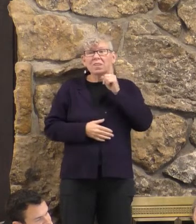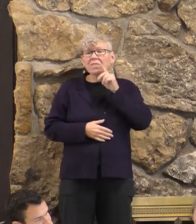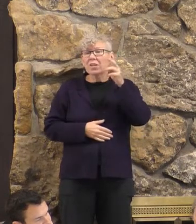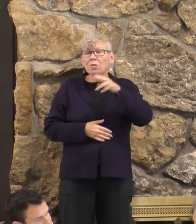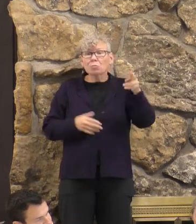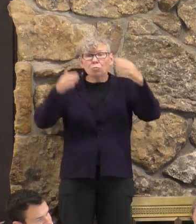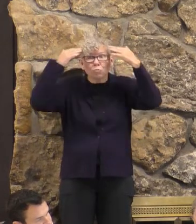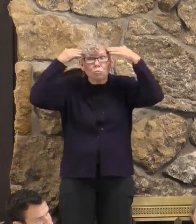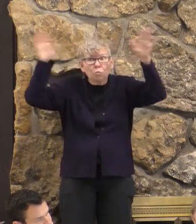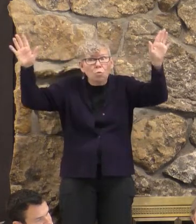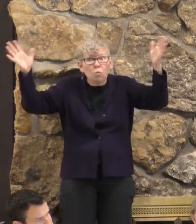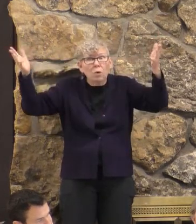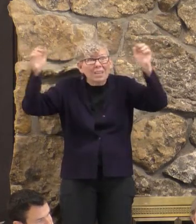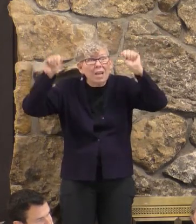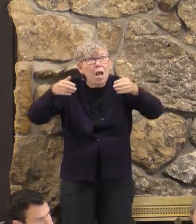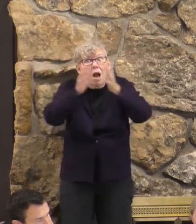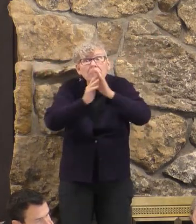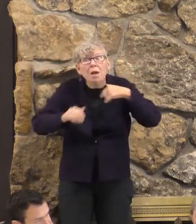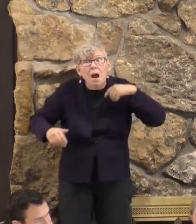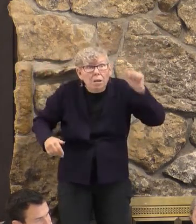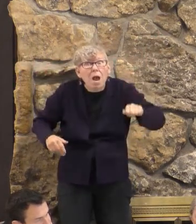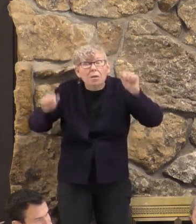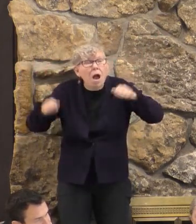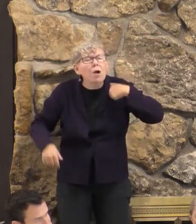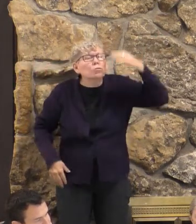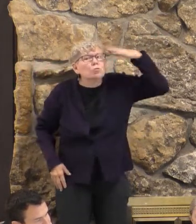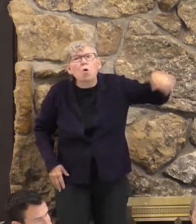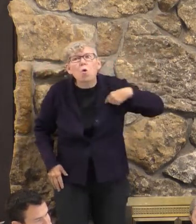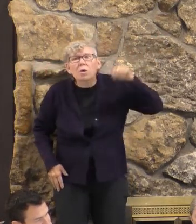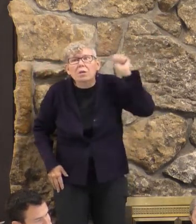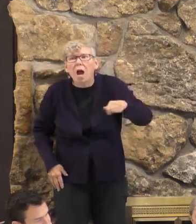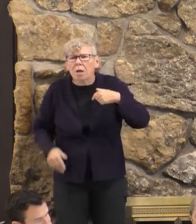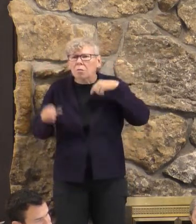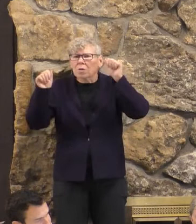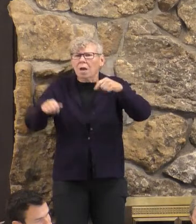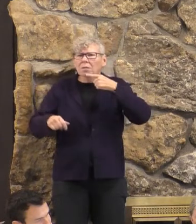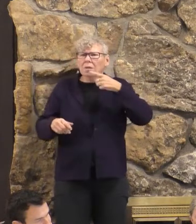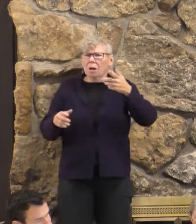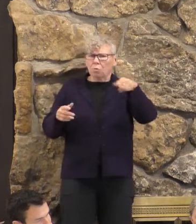you take that affirmative step and make the offer, that person is, one, going to